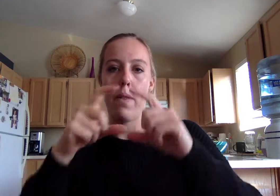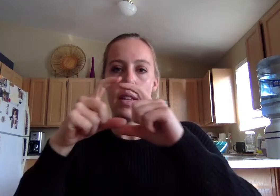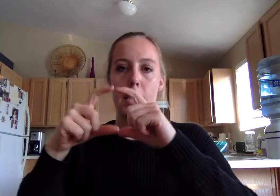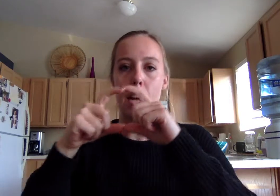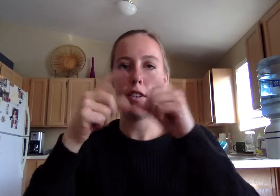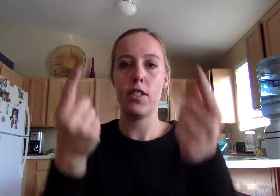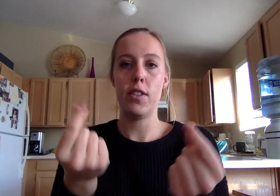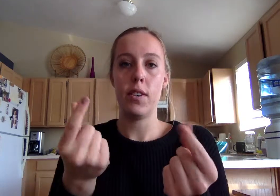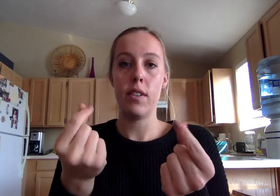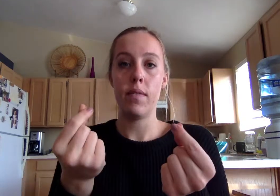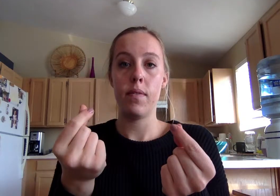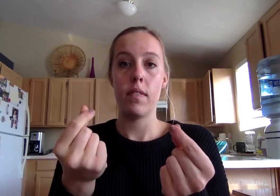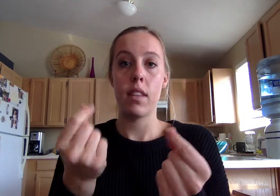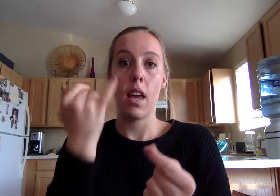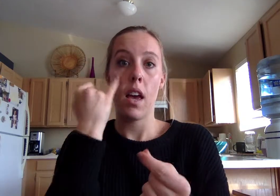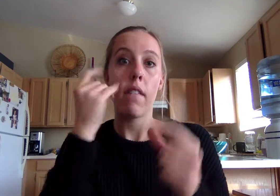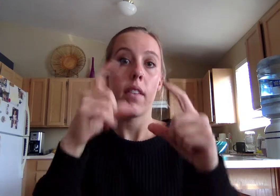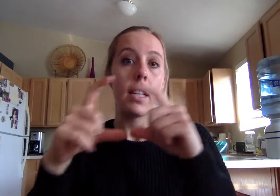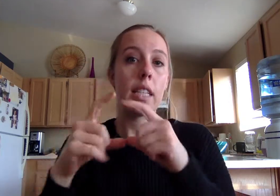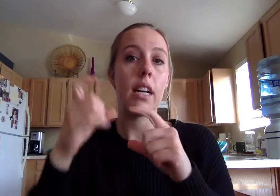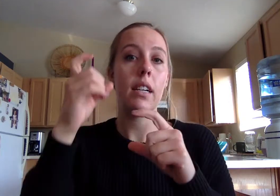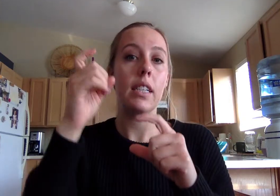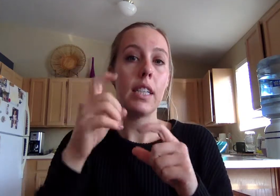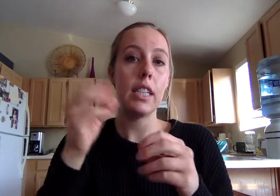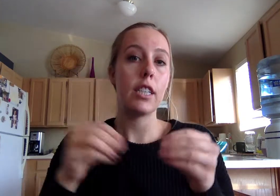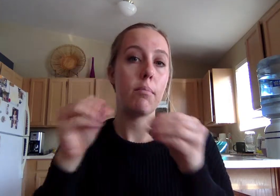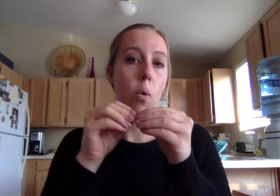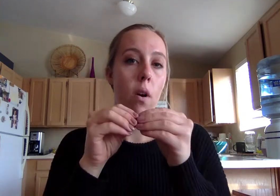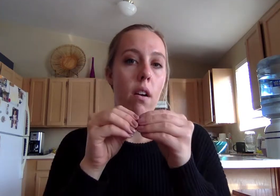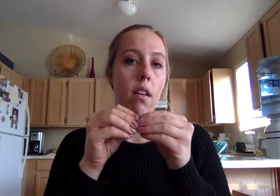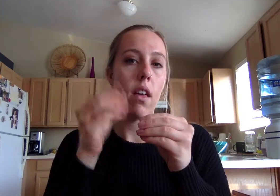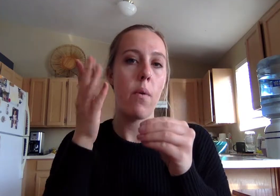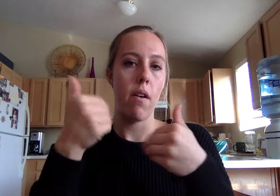Cells that need more energy have more mitochondria.